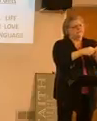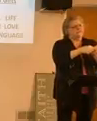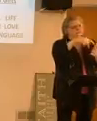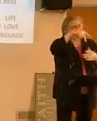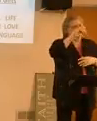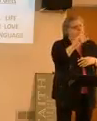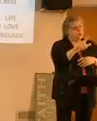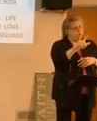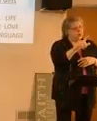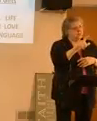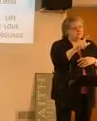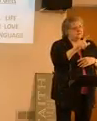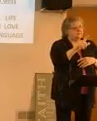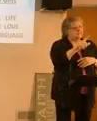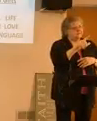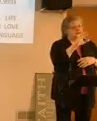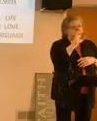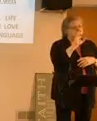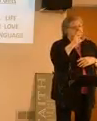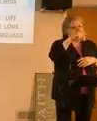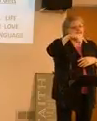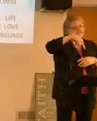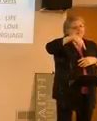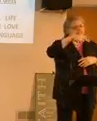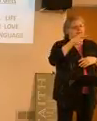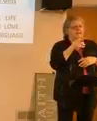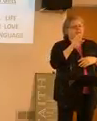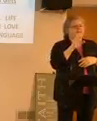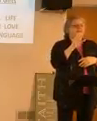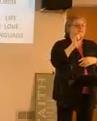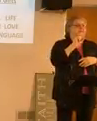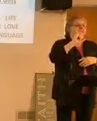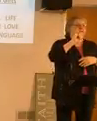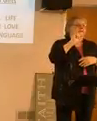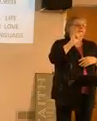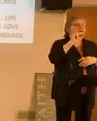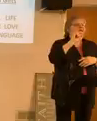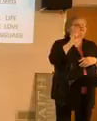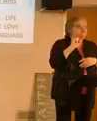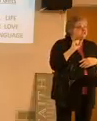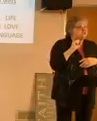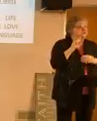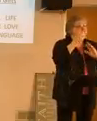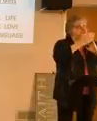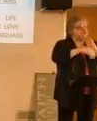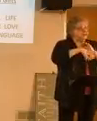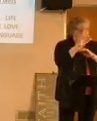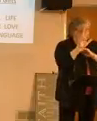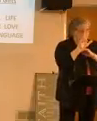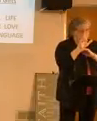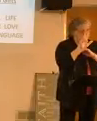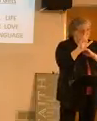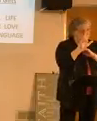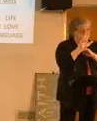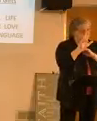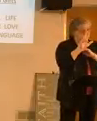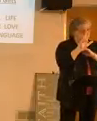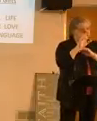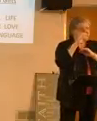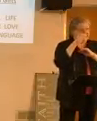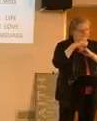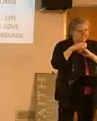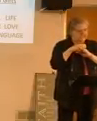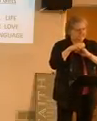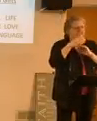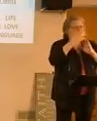Paul, Ephesians. You'll find chapter 3. We'll begin reading with verse 1. While you're